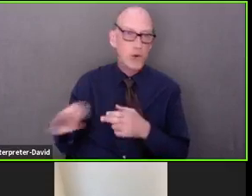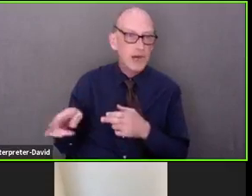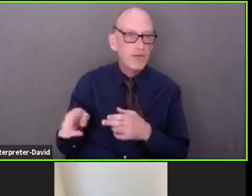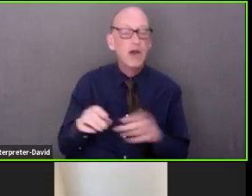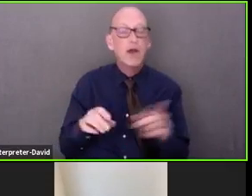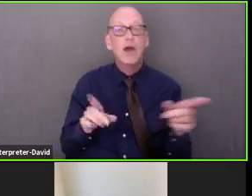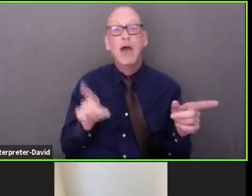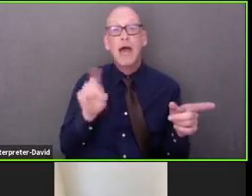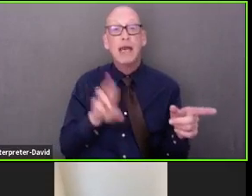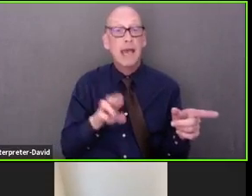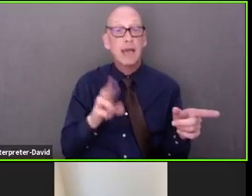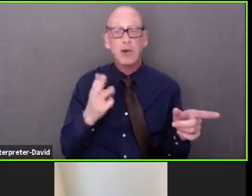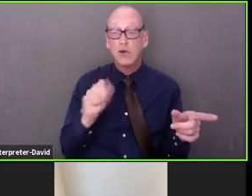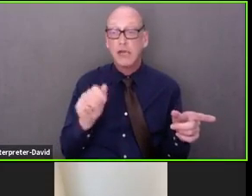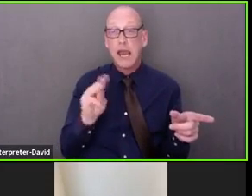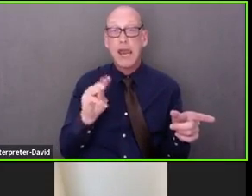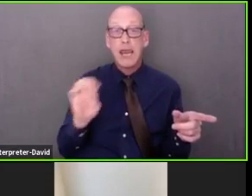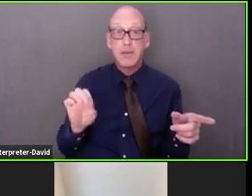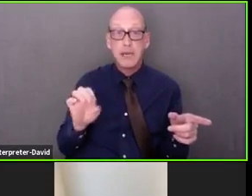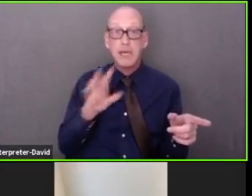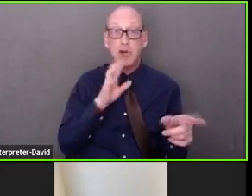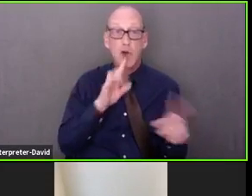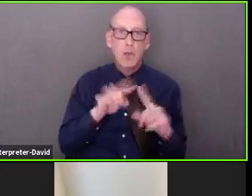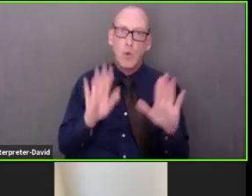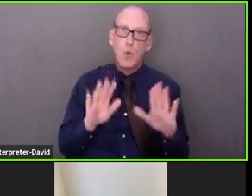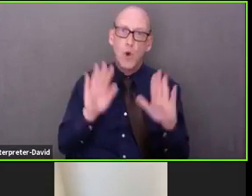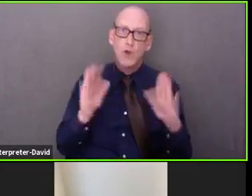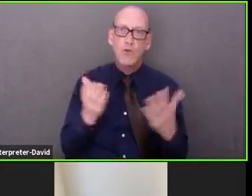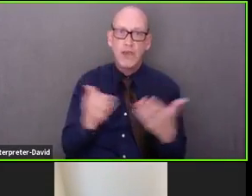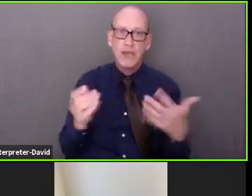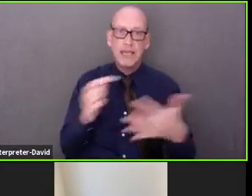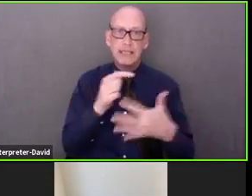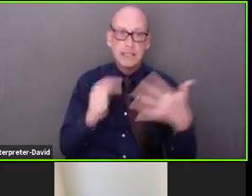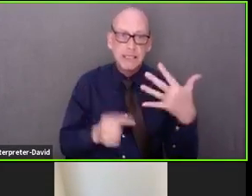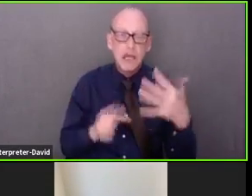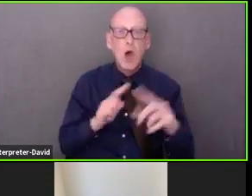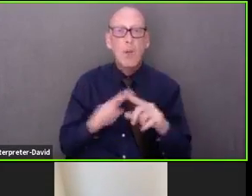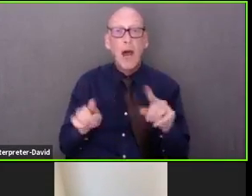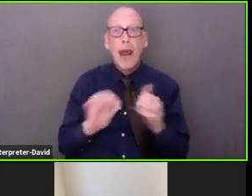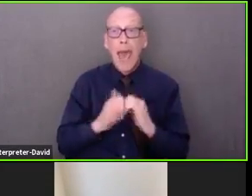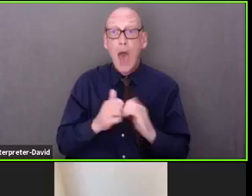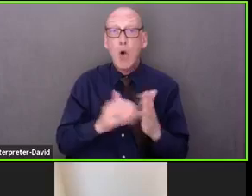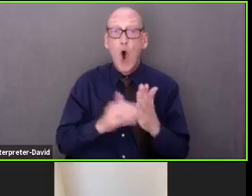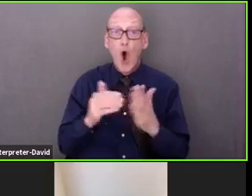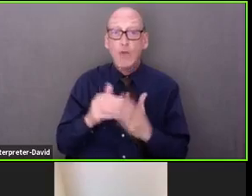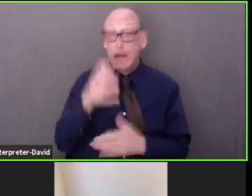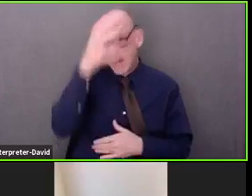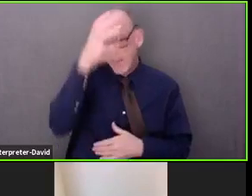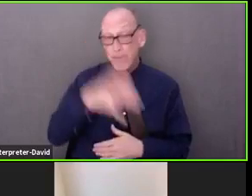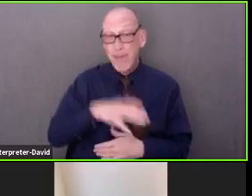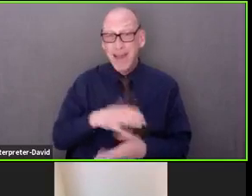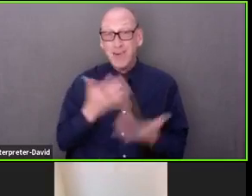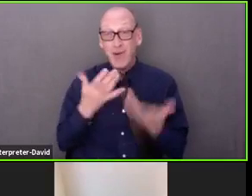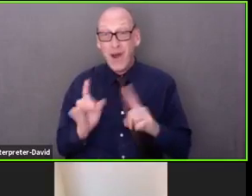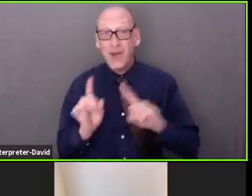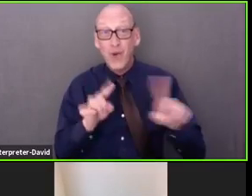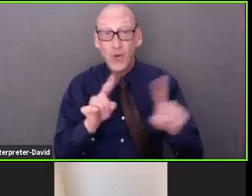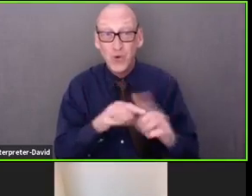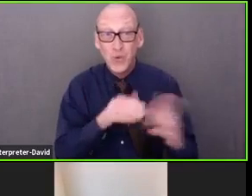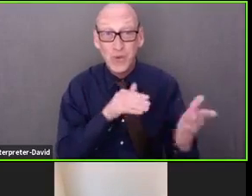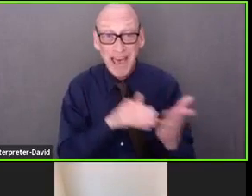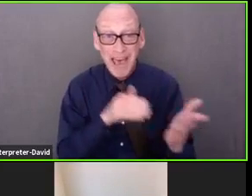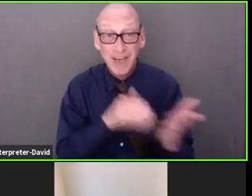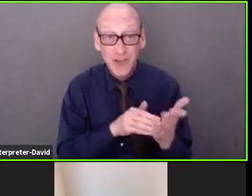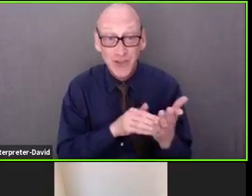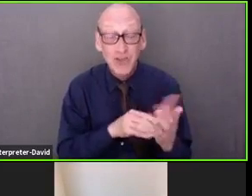these wonderful things that people can do, but he was talking about how oftentimes men don't want to go to the doctor. But I want you to just